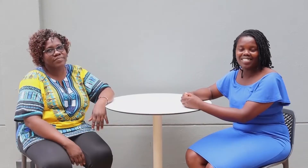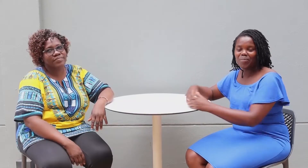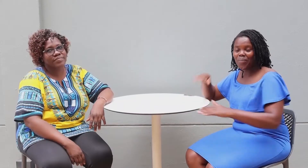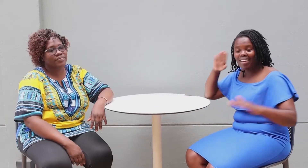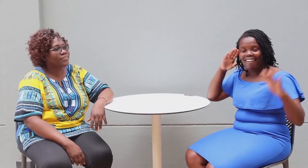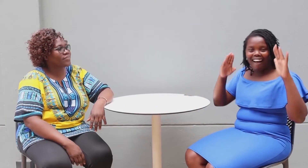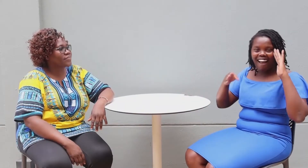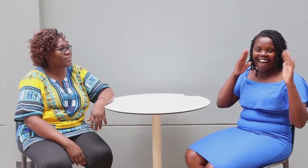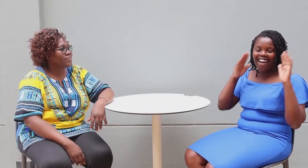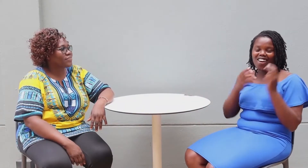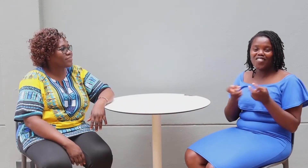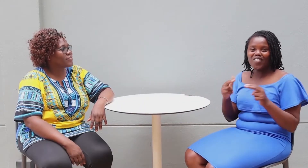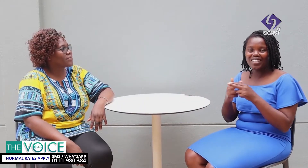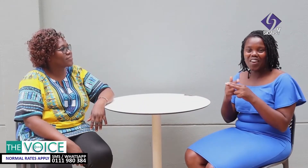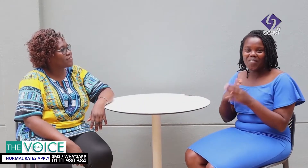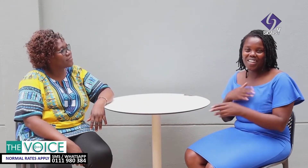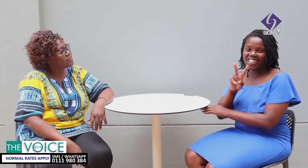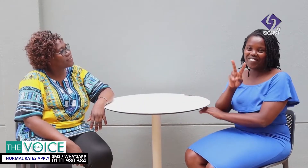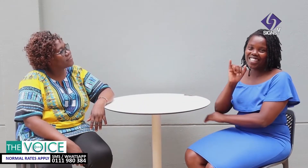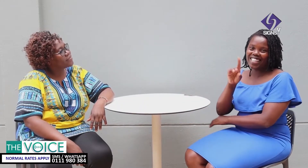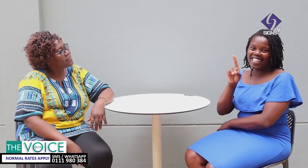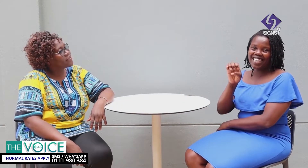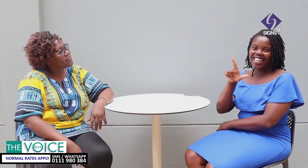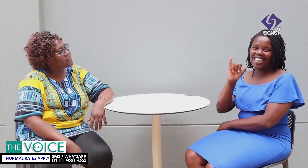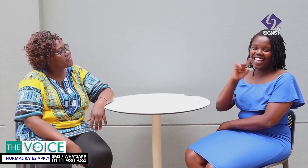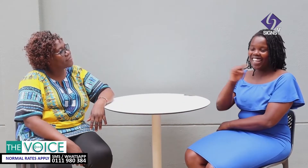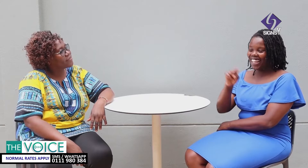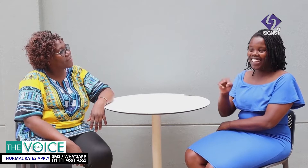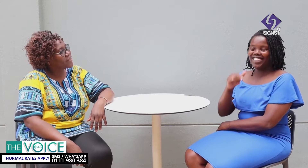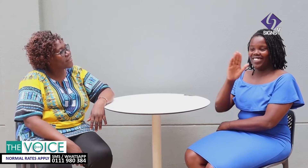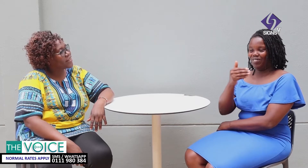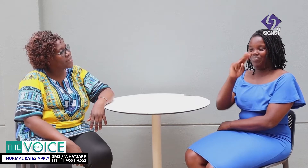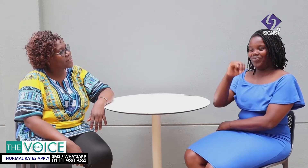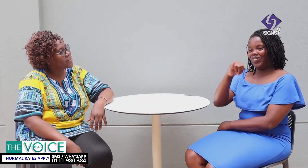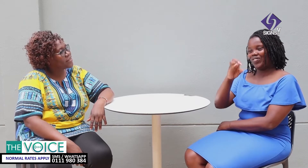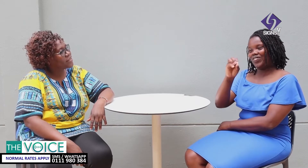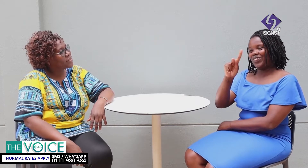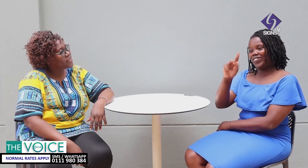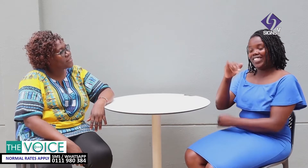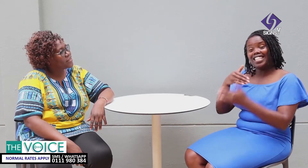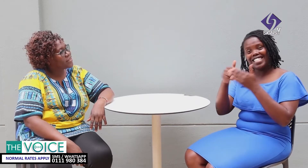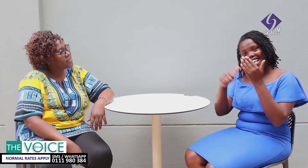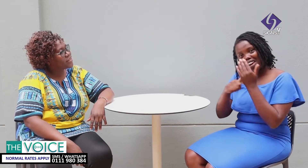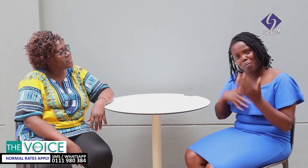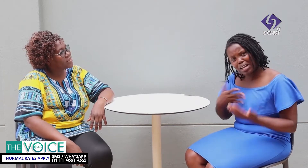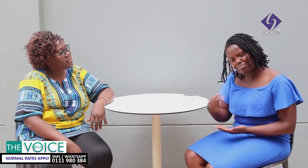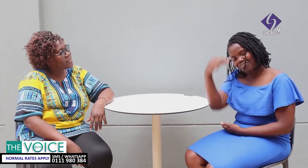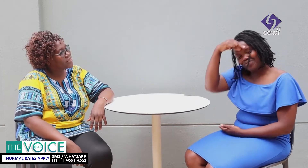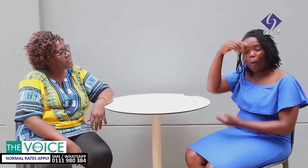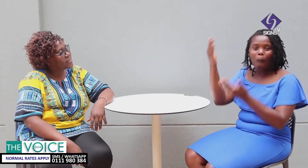Hello viewers, my name is VIDELIZ, NJOKI, and that's my sign name. Welcome back to